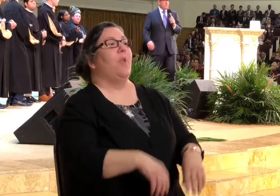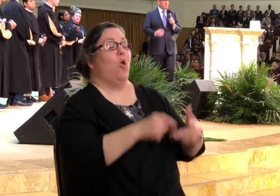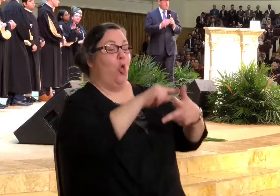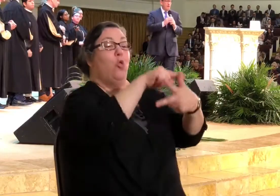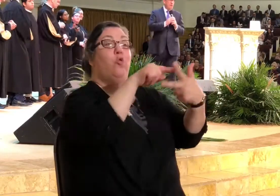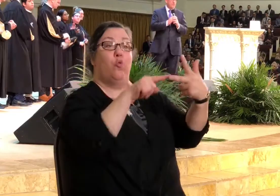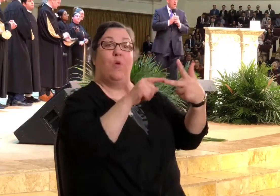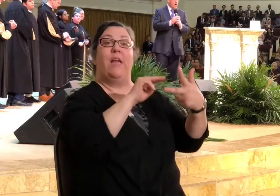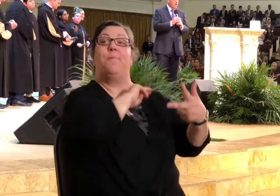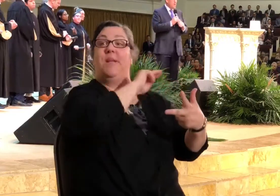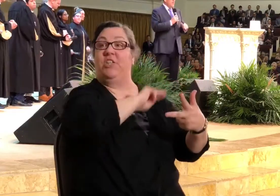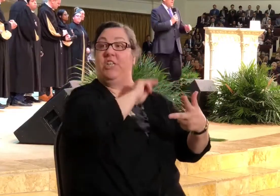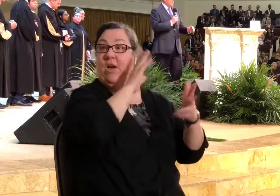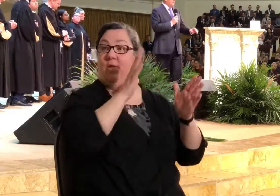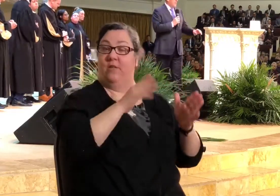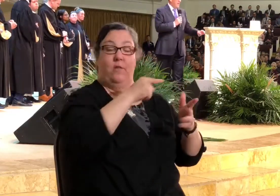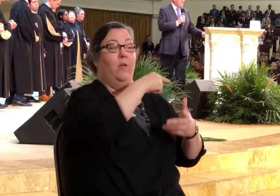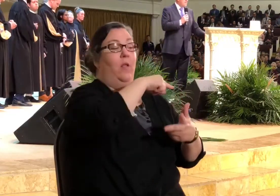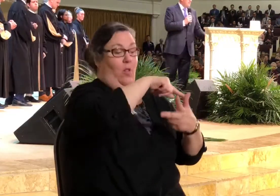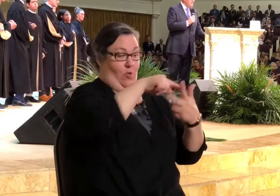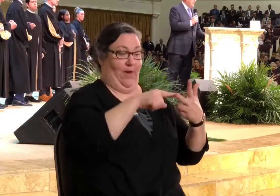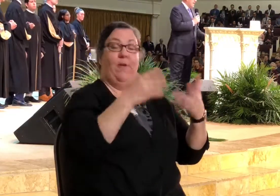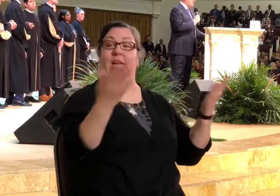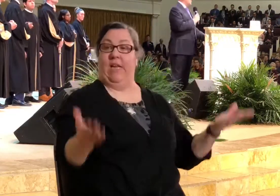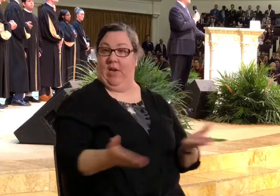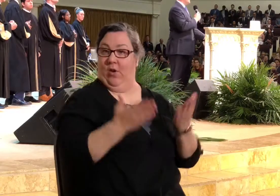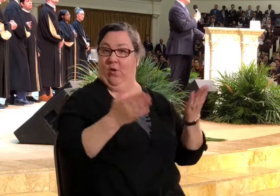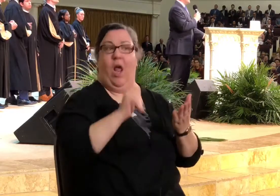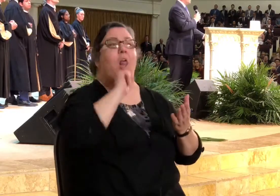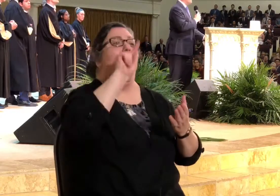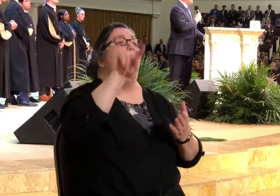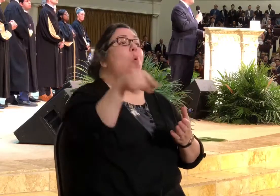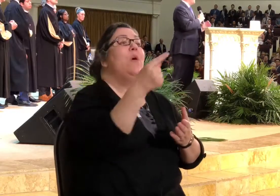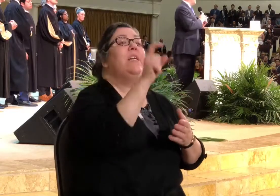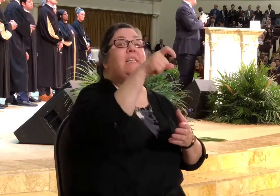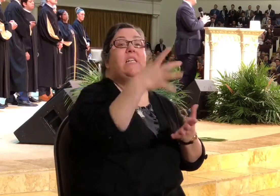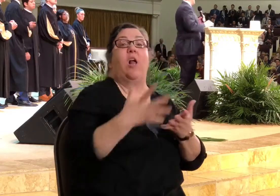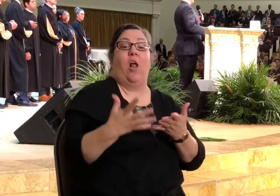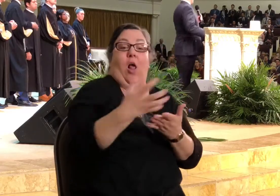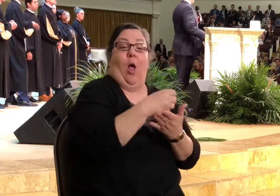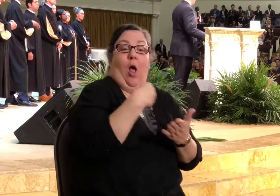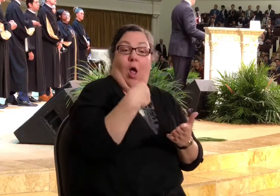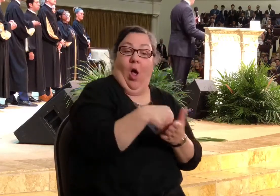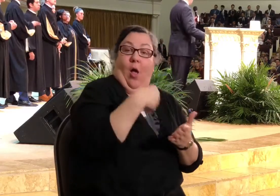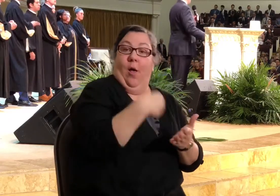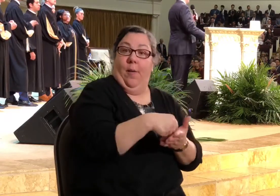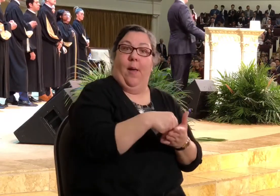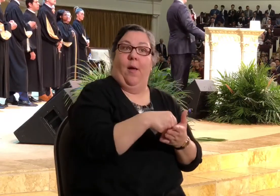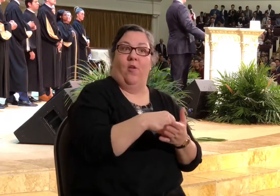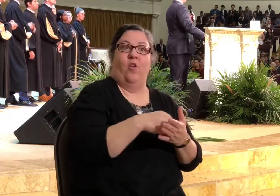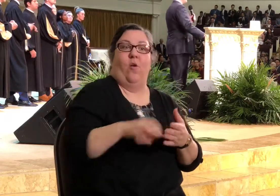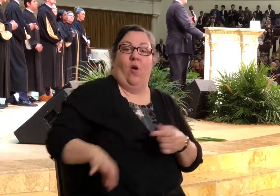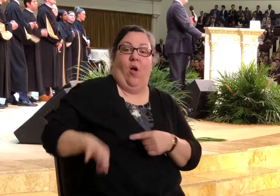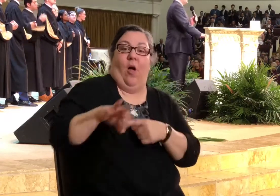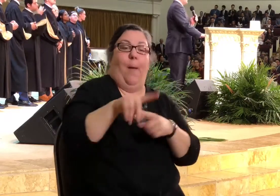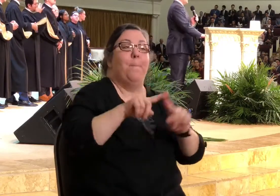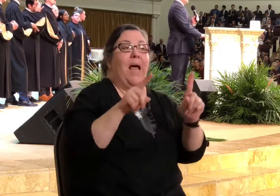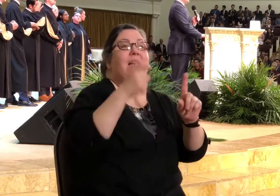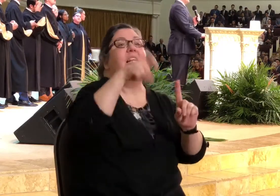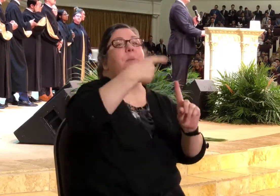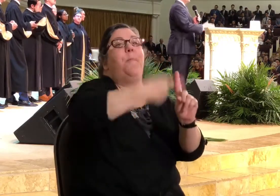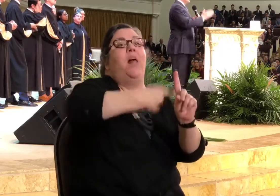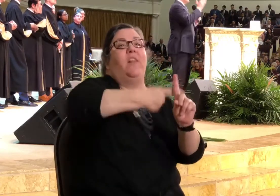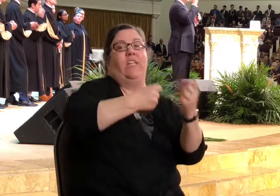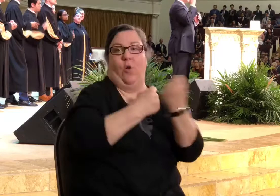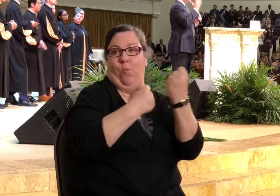These three missionaries are here, and they not only need an offering, but they need monthly support. If you know anything about missions,